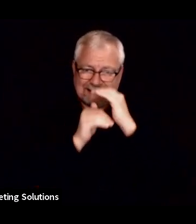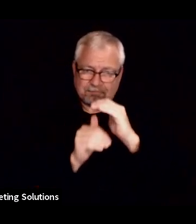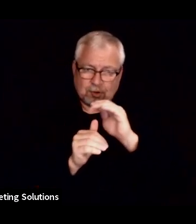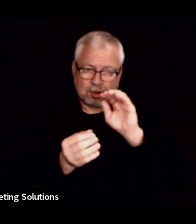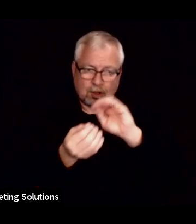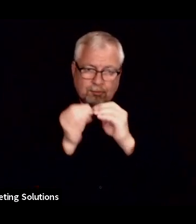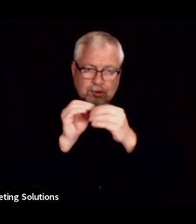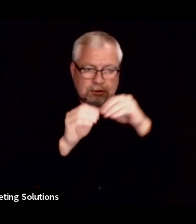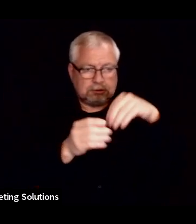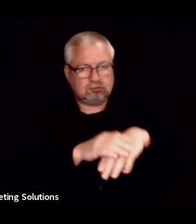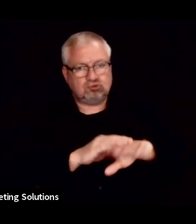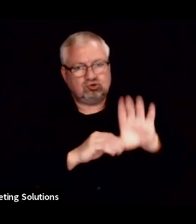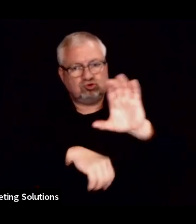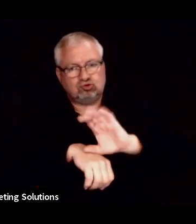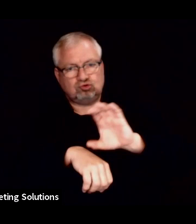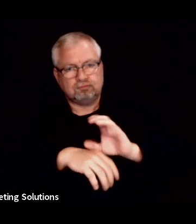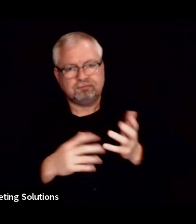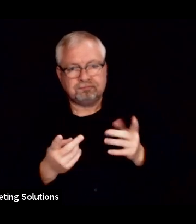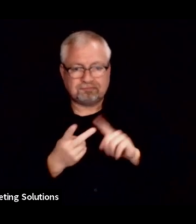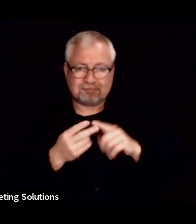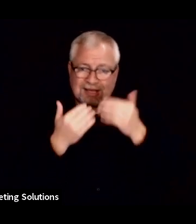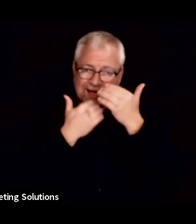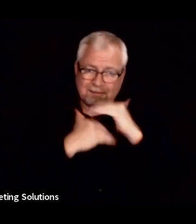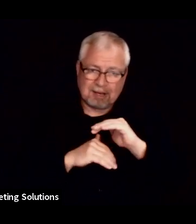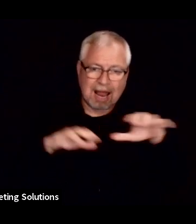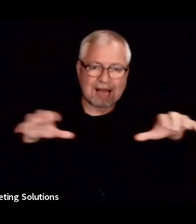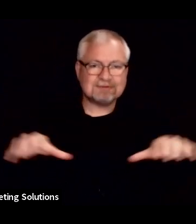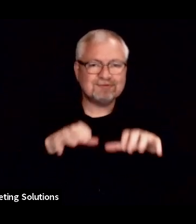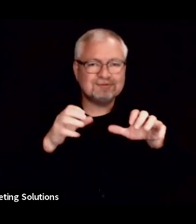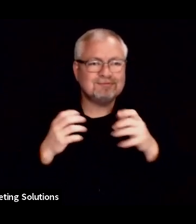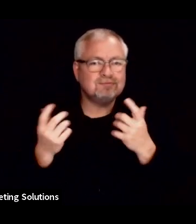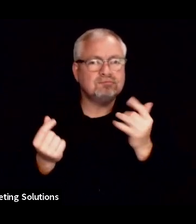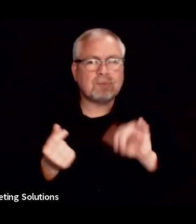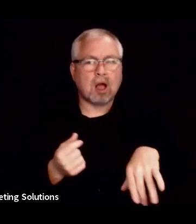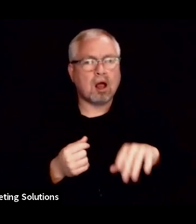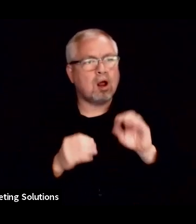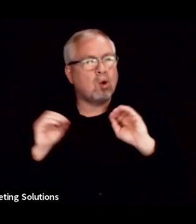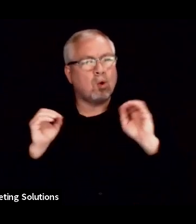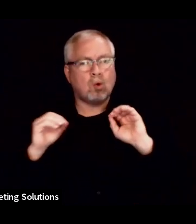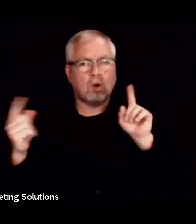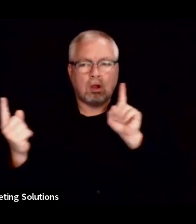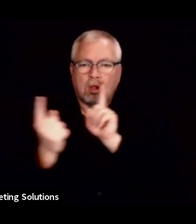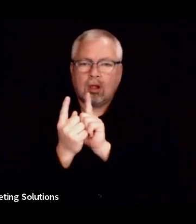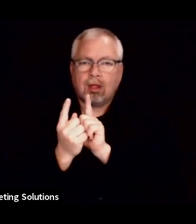on activities, such as no direct person-to-person contact,